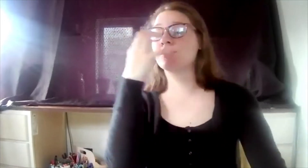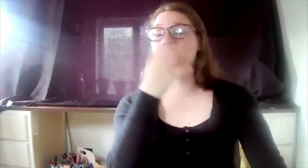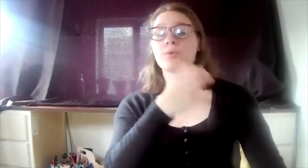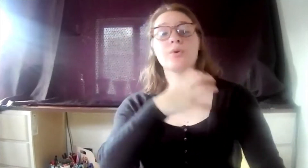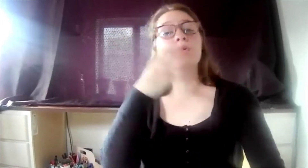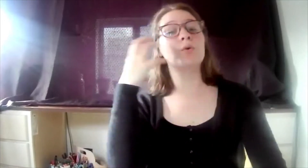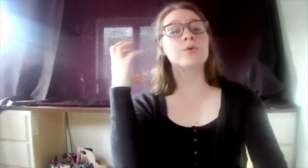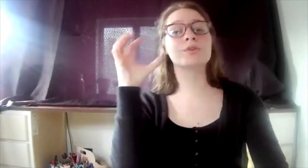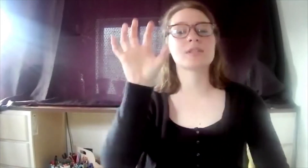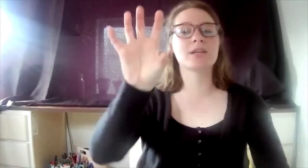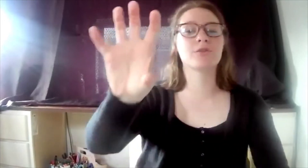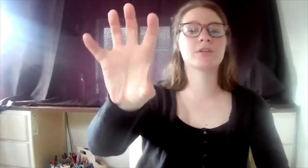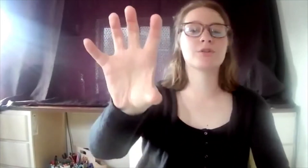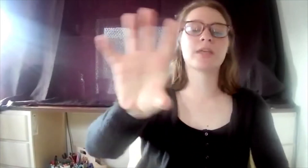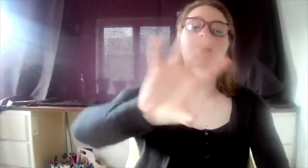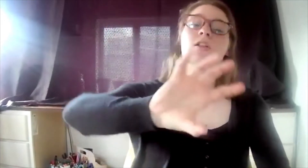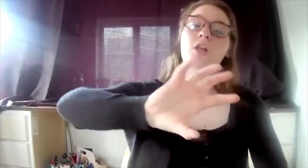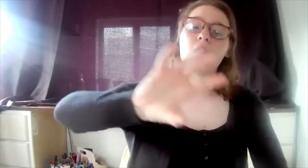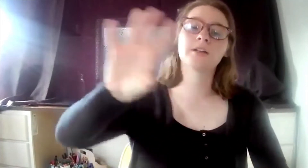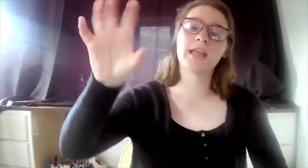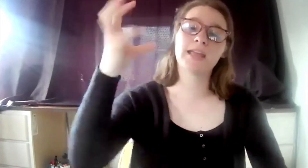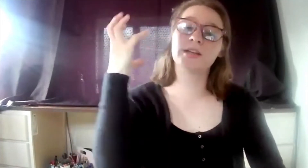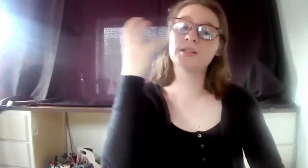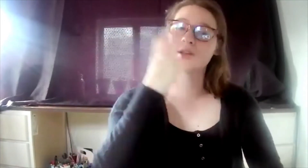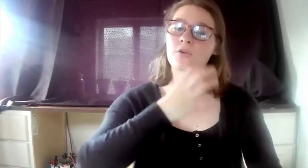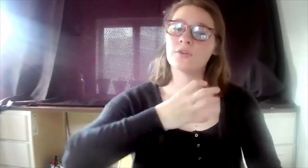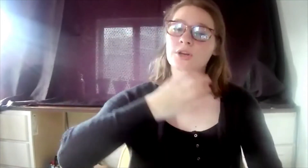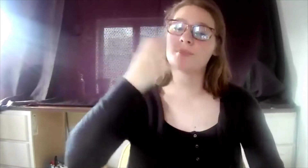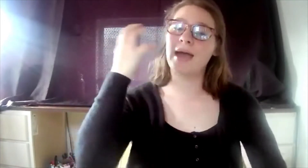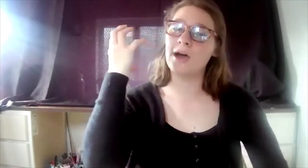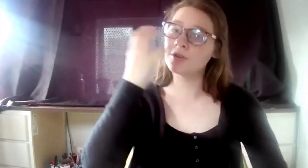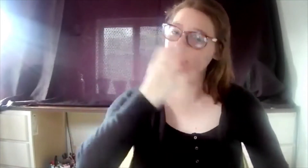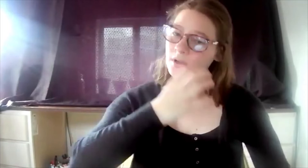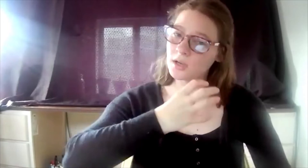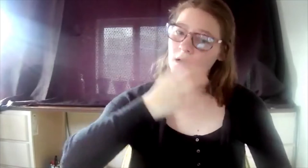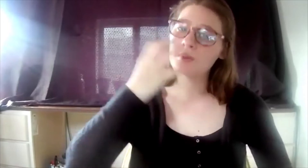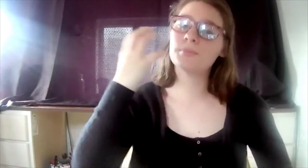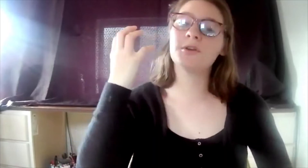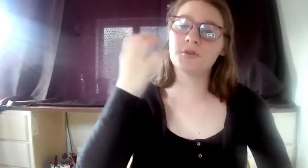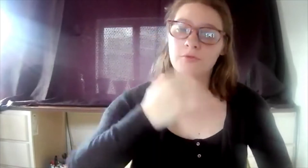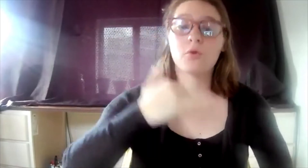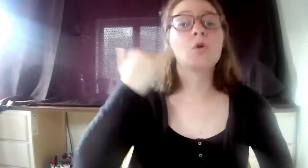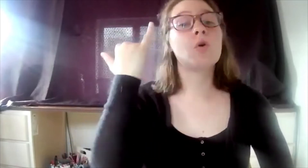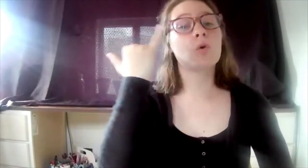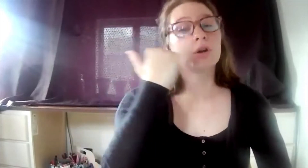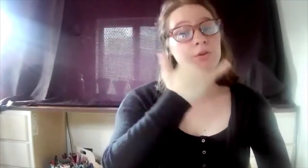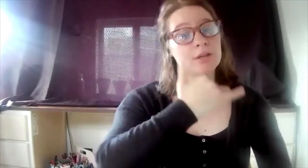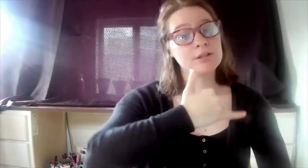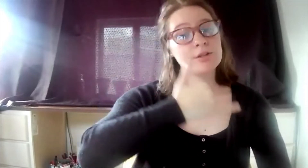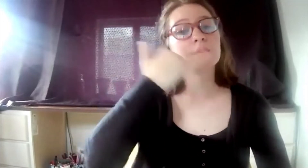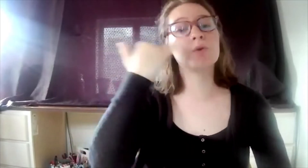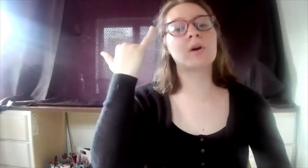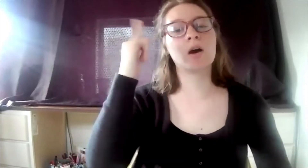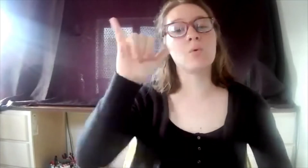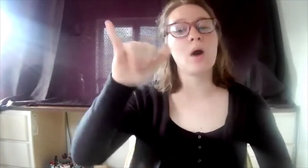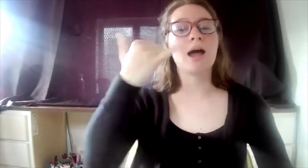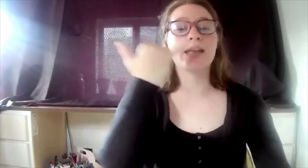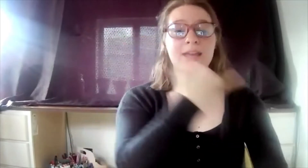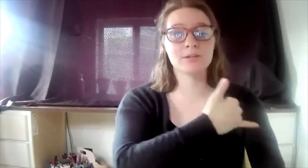do like a claw hand over your mouth. Beautiful. Or you can do a Y hand over your